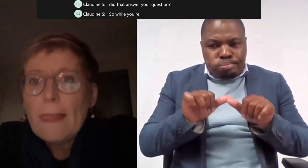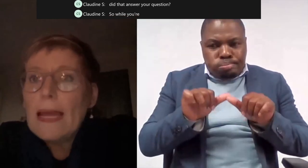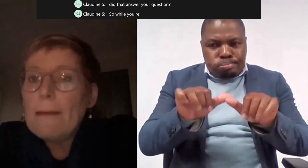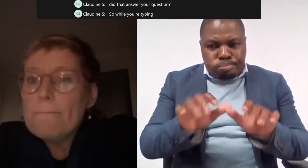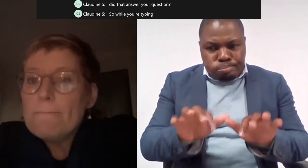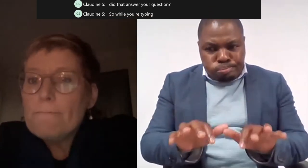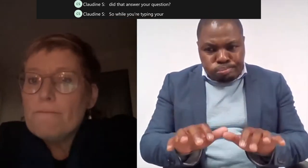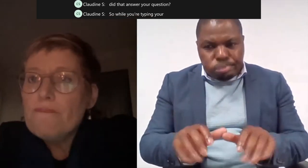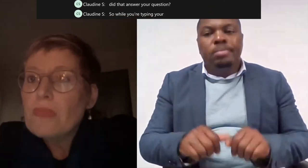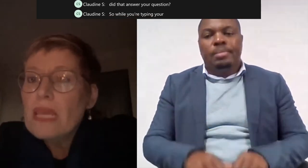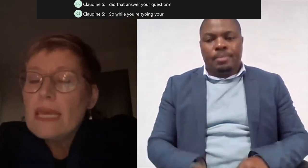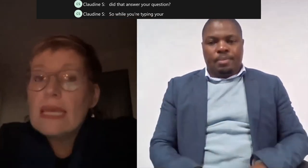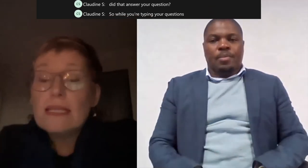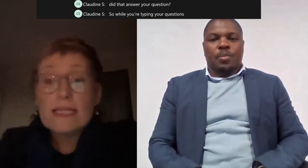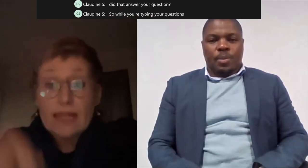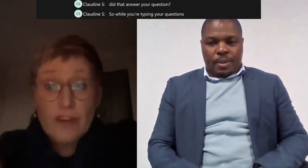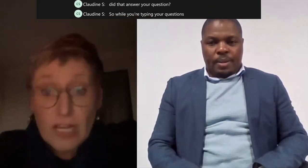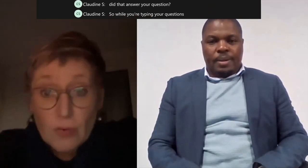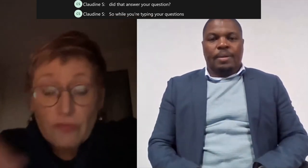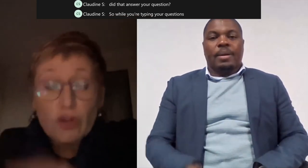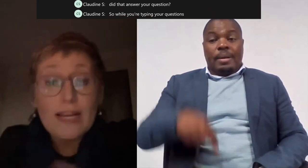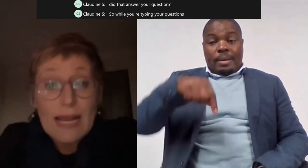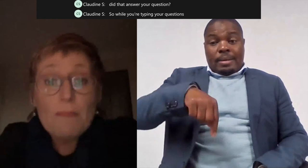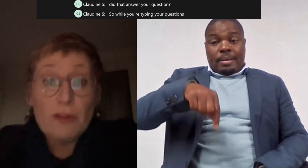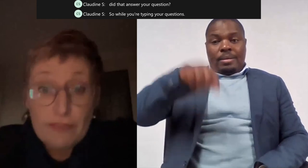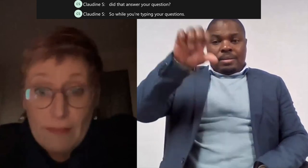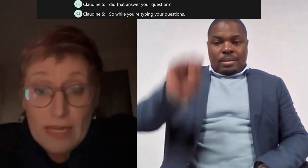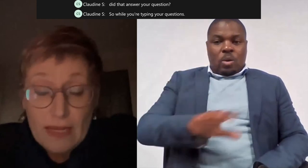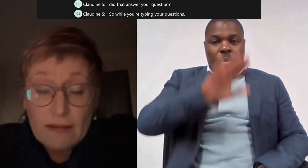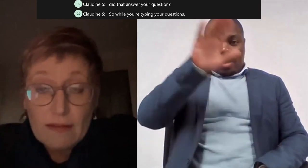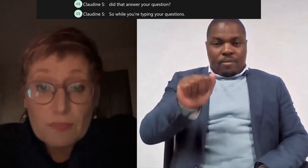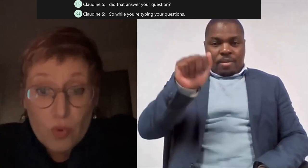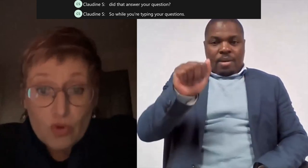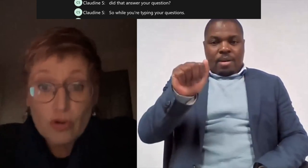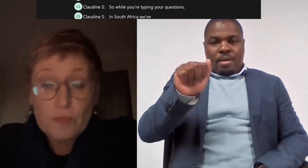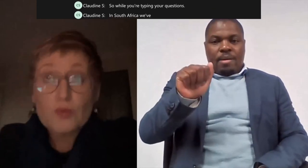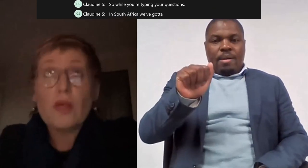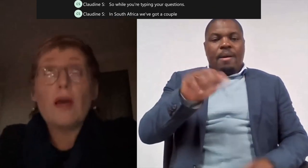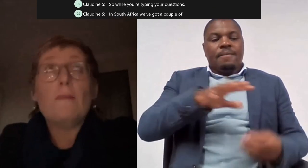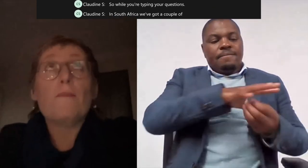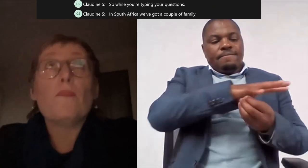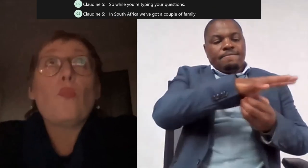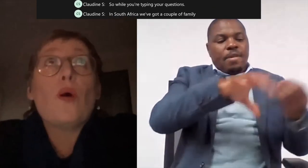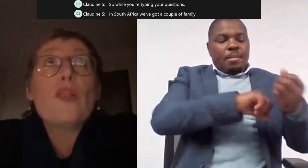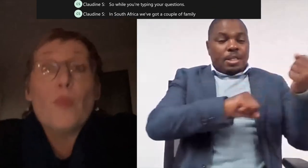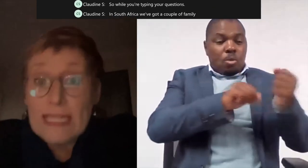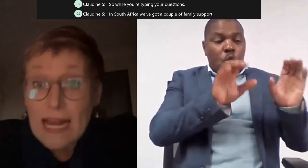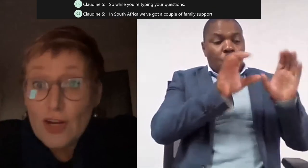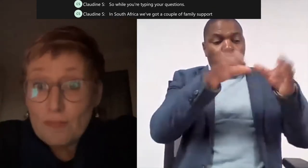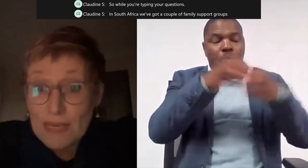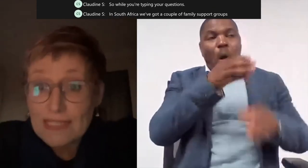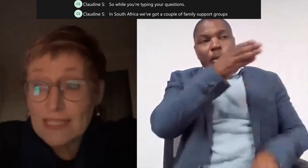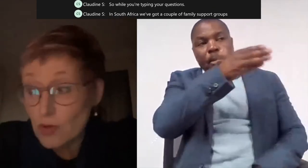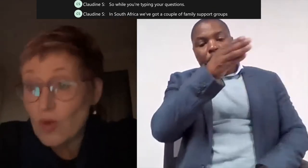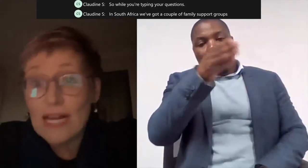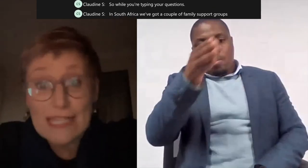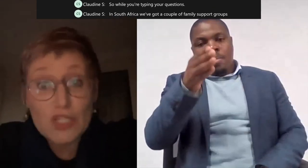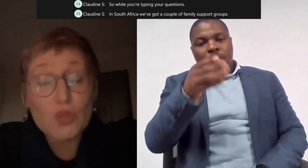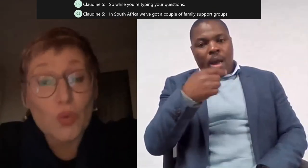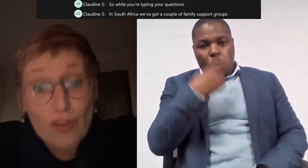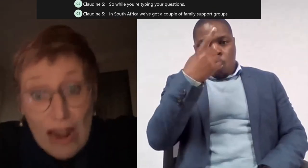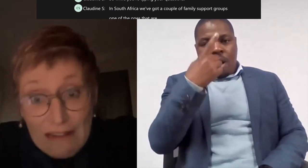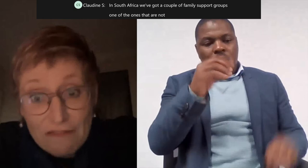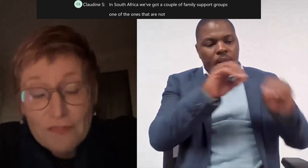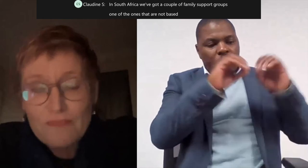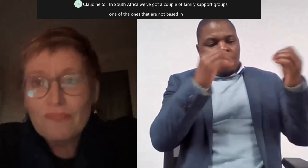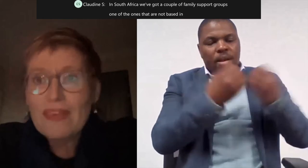questions, in South Africa, we've got a couple of family support groups. One of the ones that I know best is an